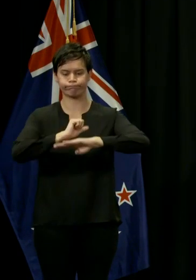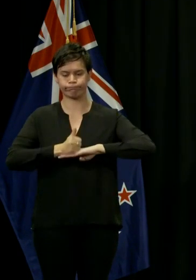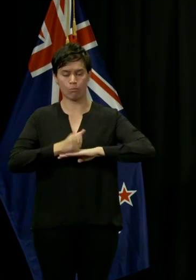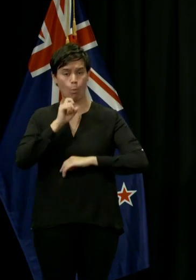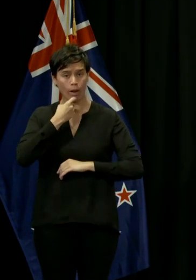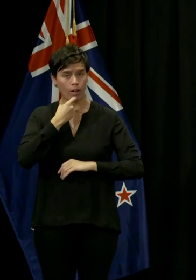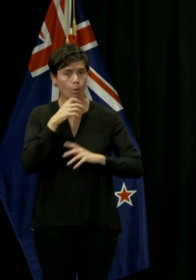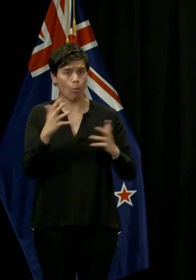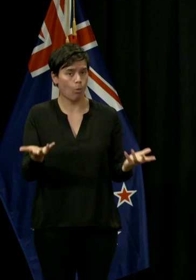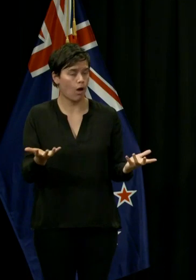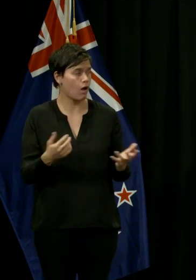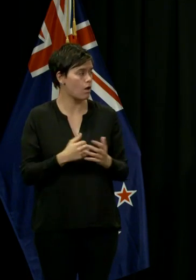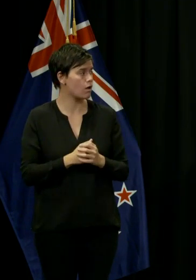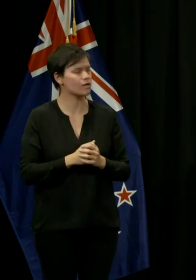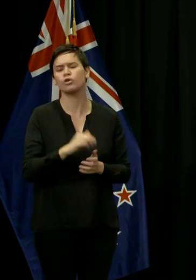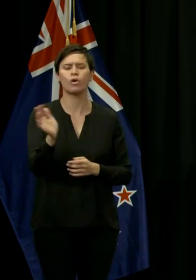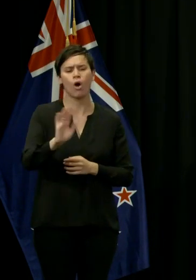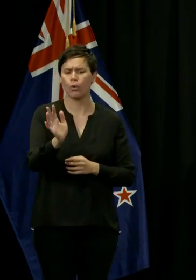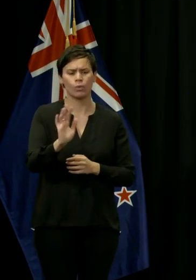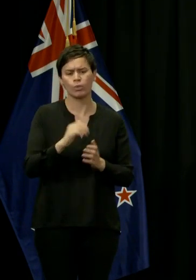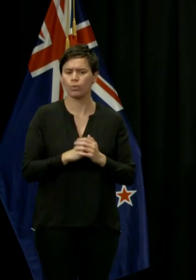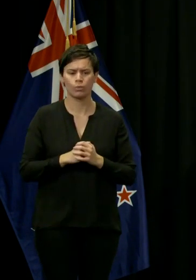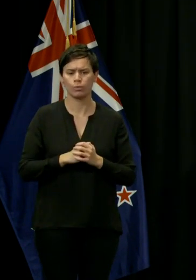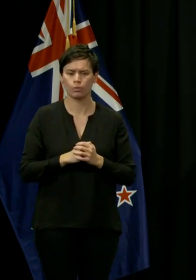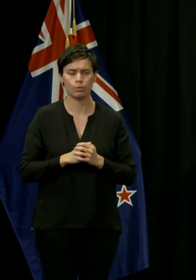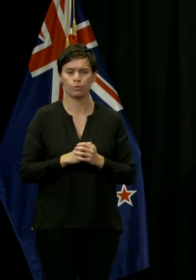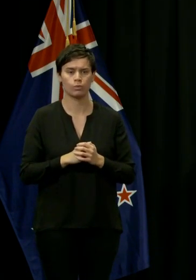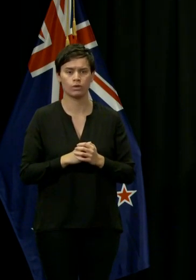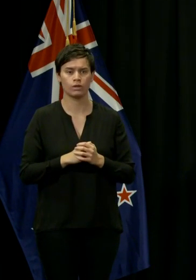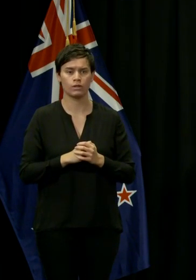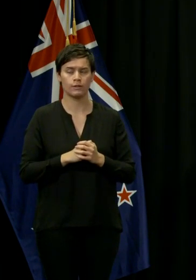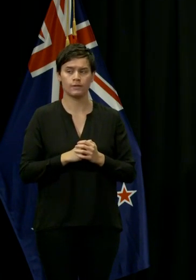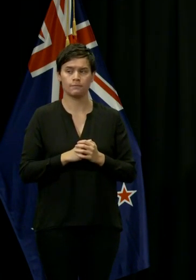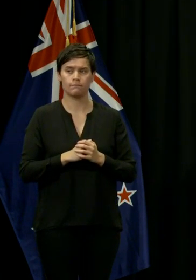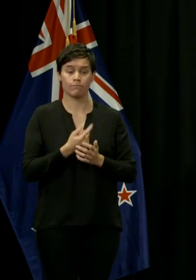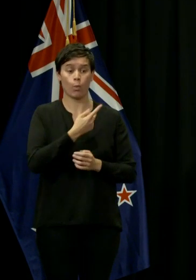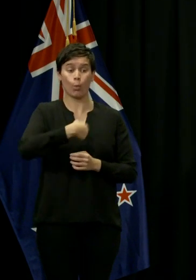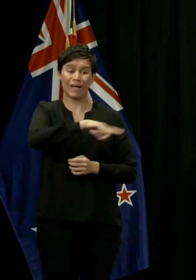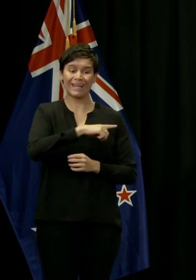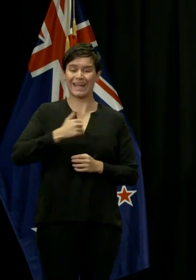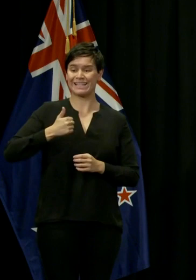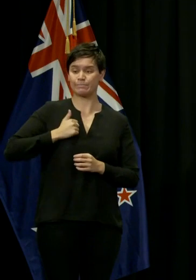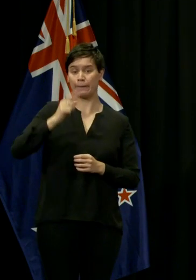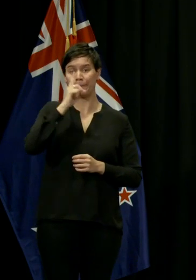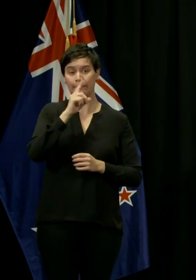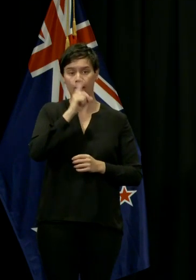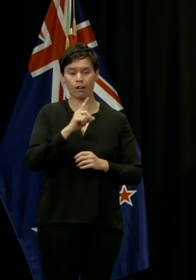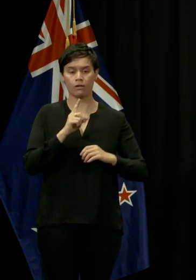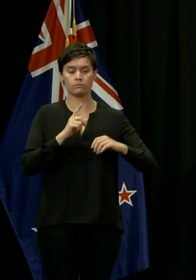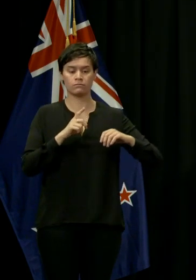I again am advising is that we expect people to essentially act in a solitary way